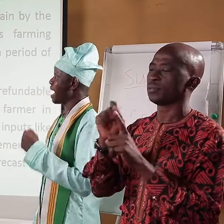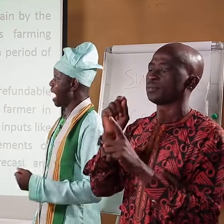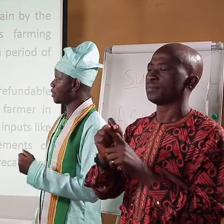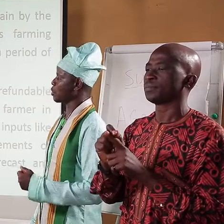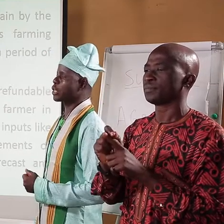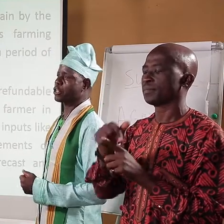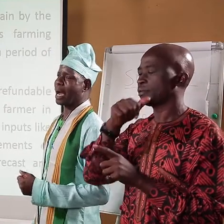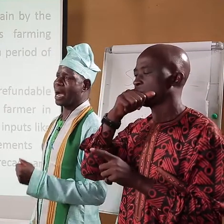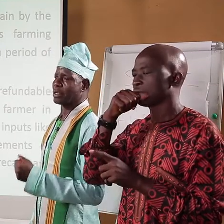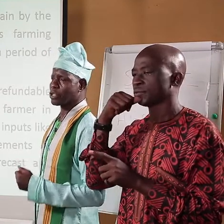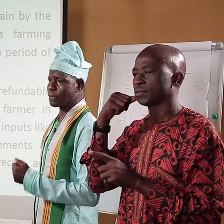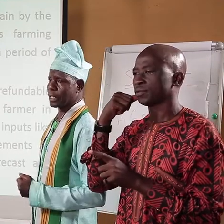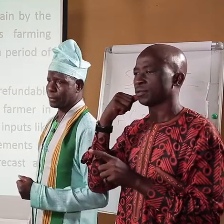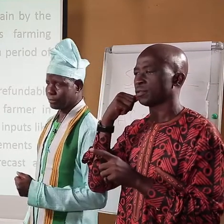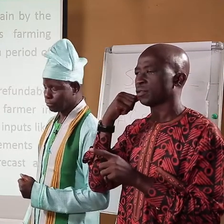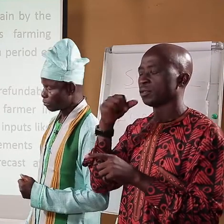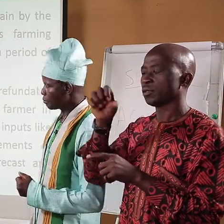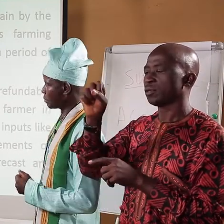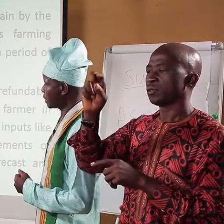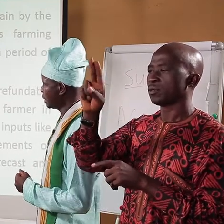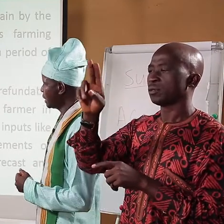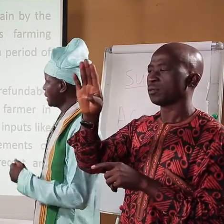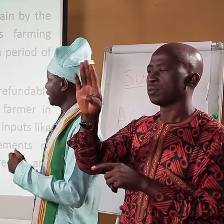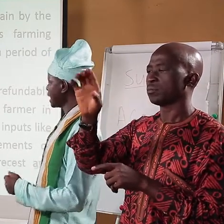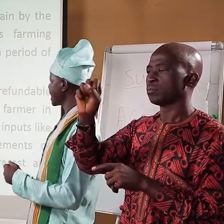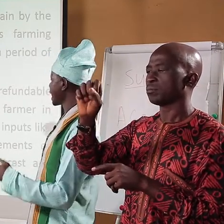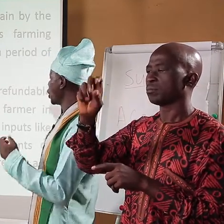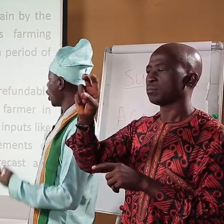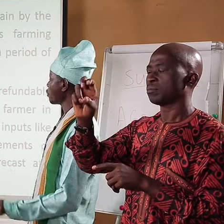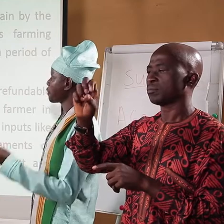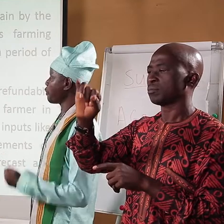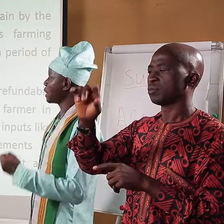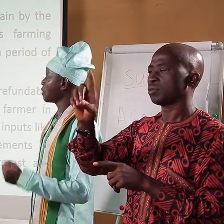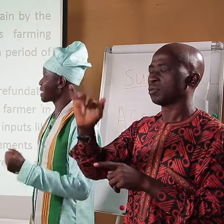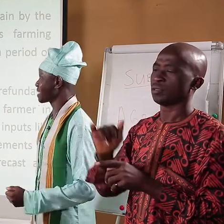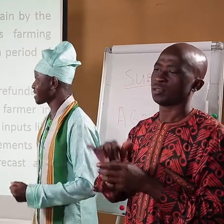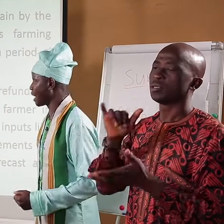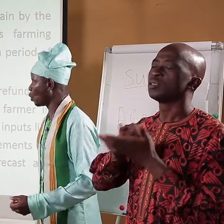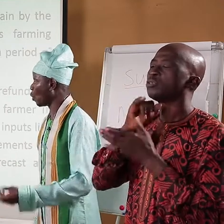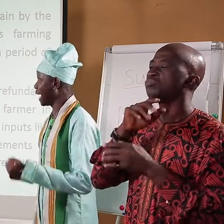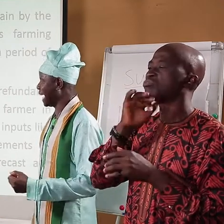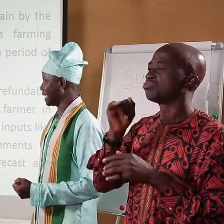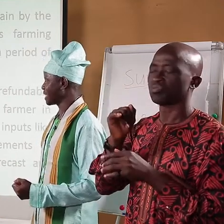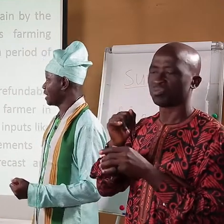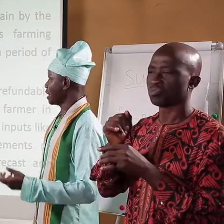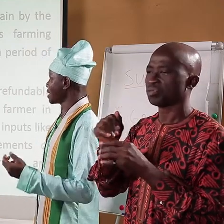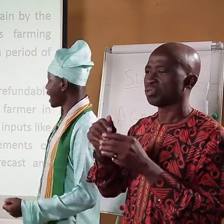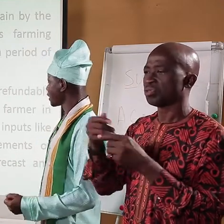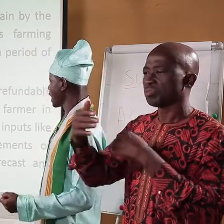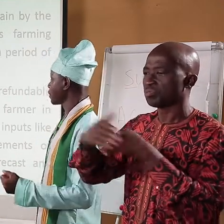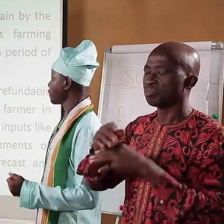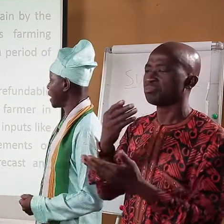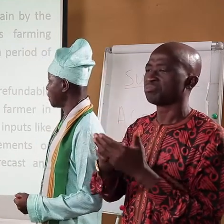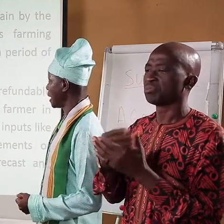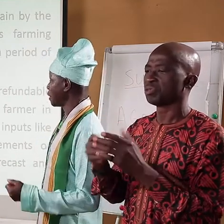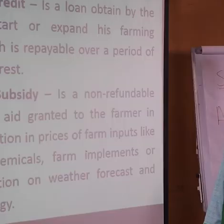as agricultural subsidy. This is a non-refundable assistance or aid